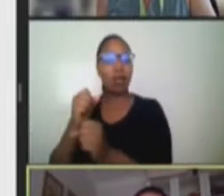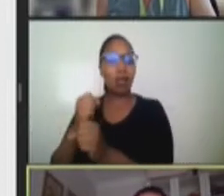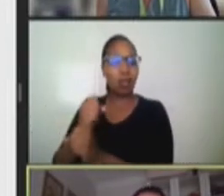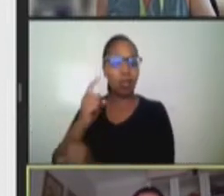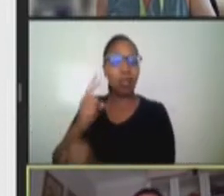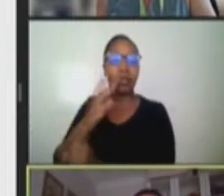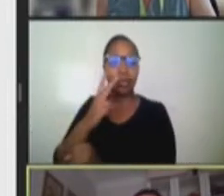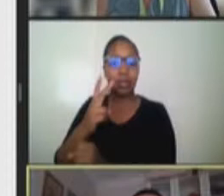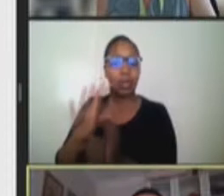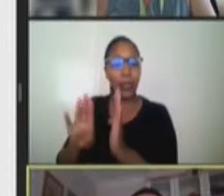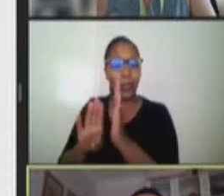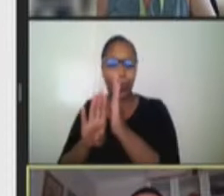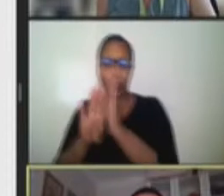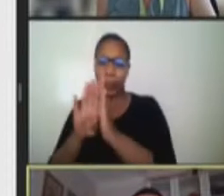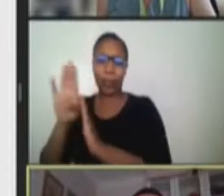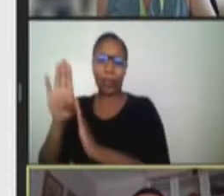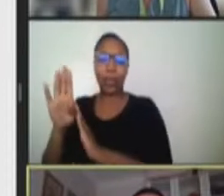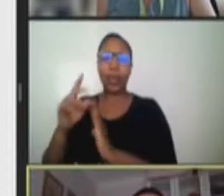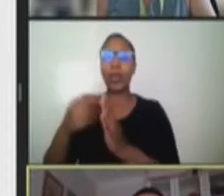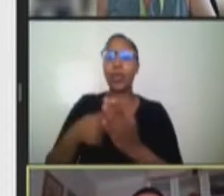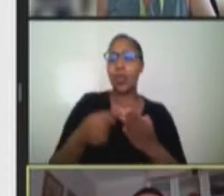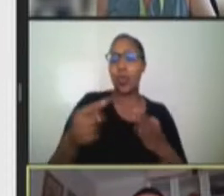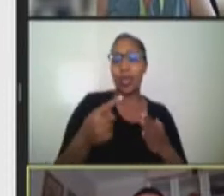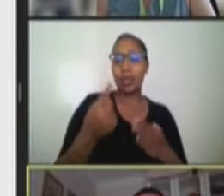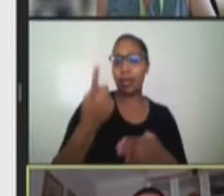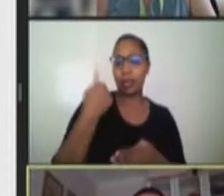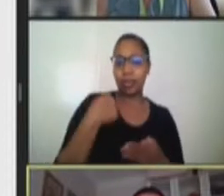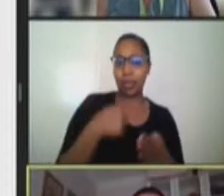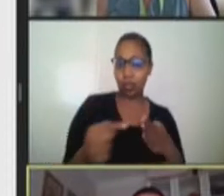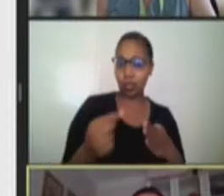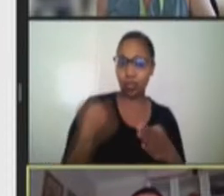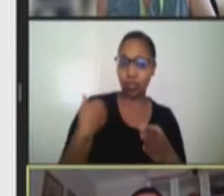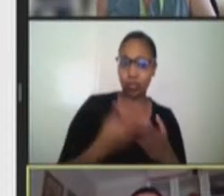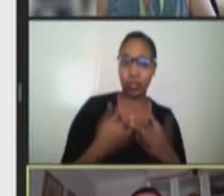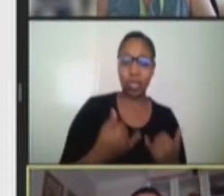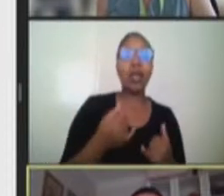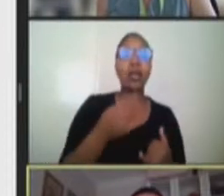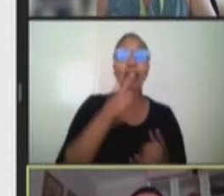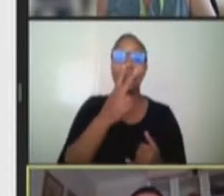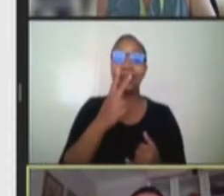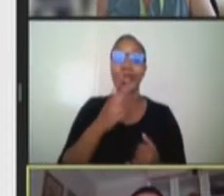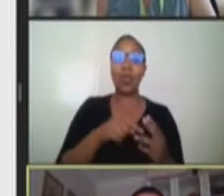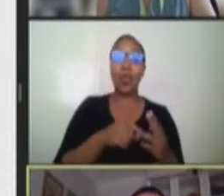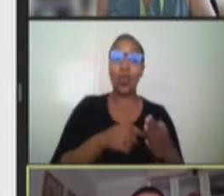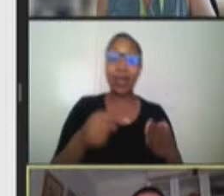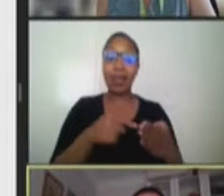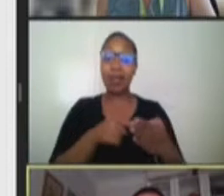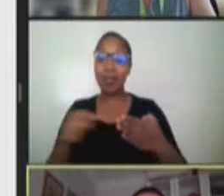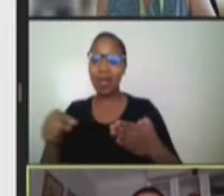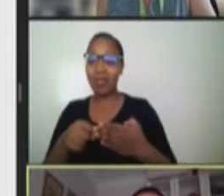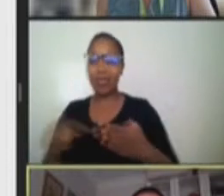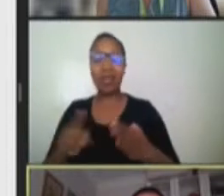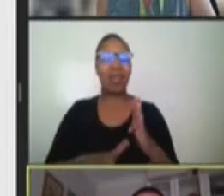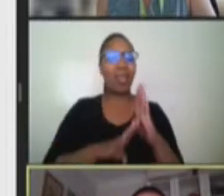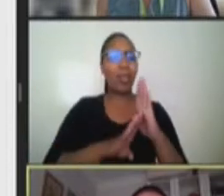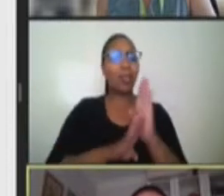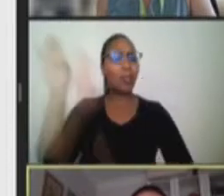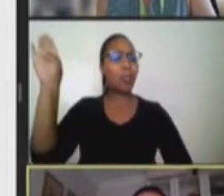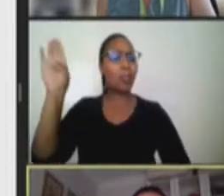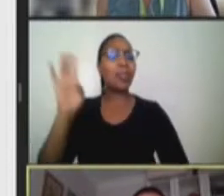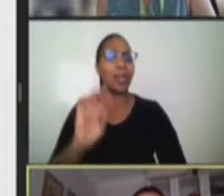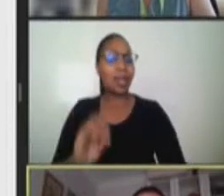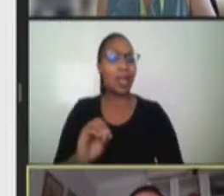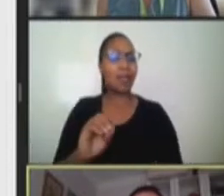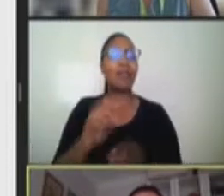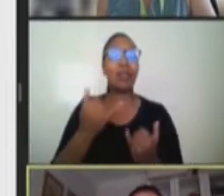past week. There's a sharp week-on-week increase, and that's important to note because for surge preparedness, we know that when the